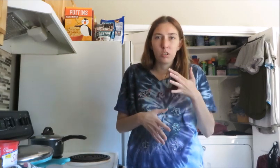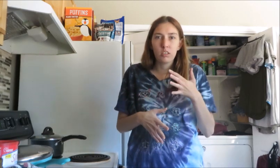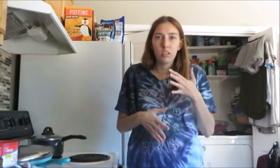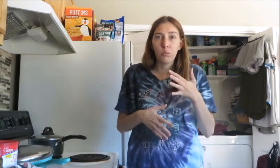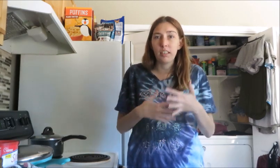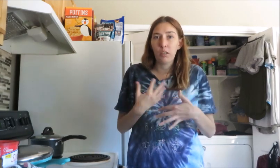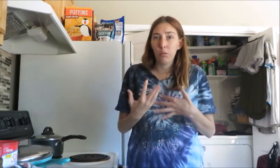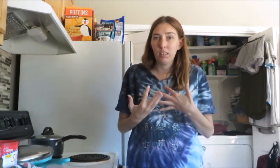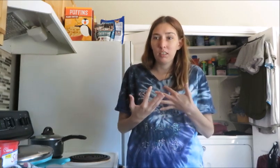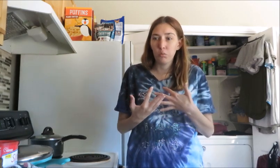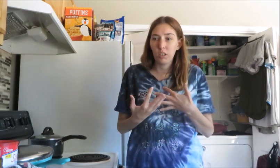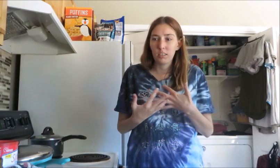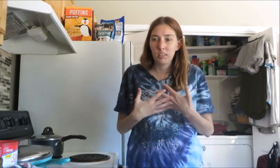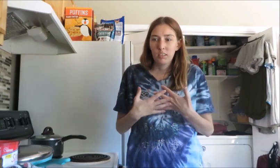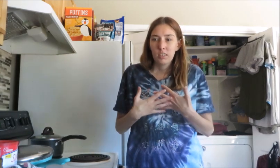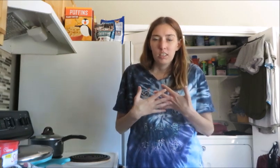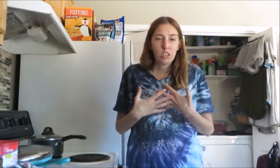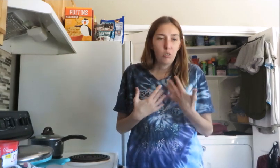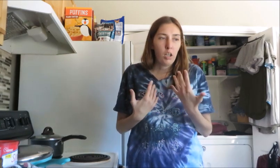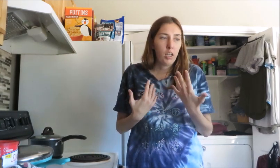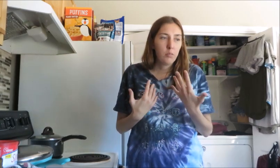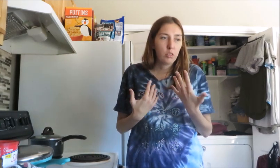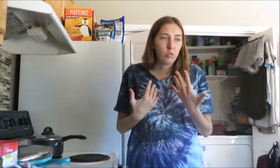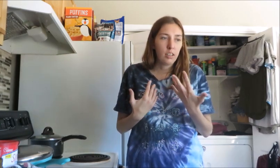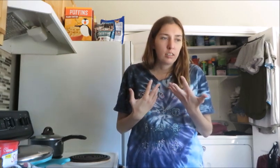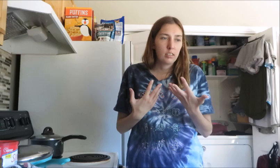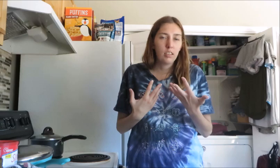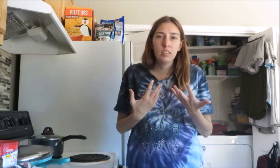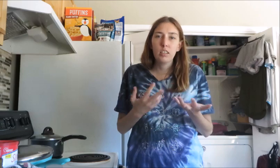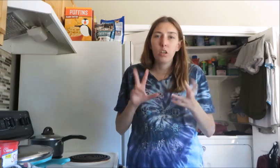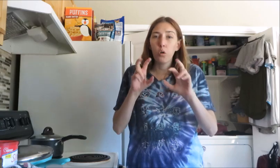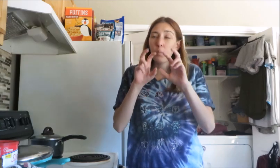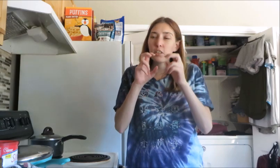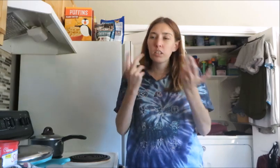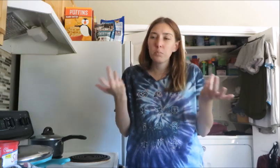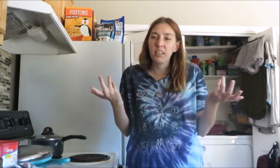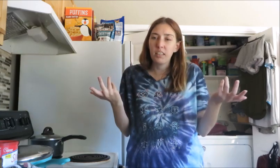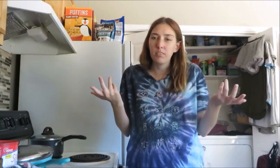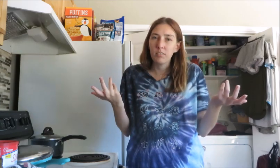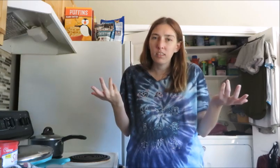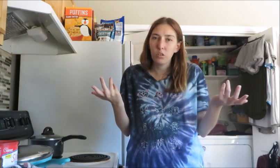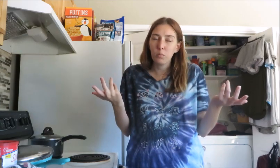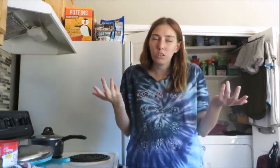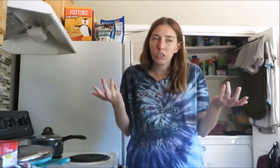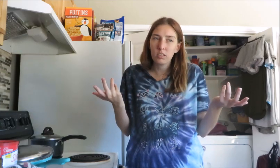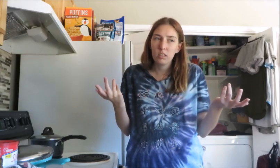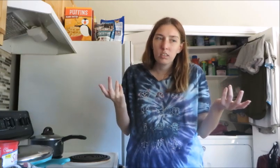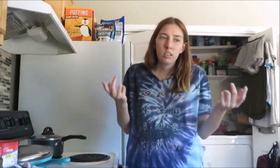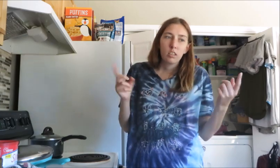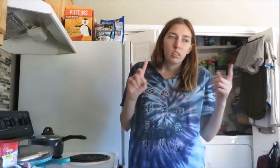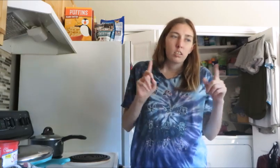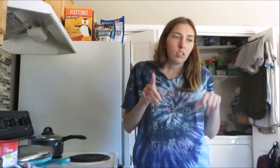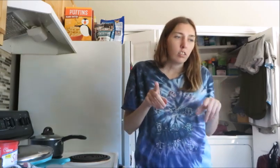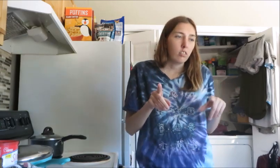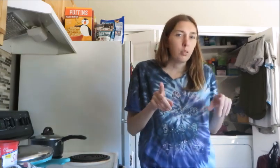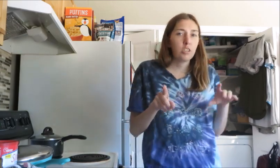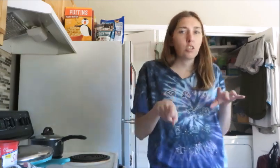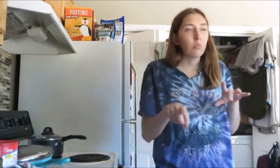worked the way that I wanted it to work. So I'm doing not necessarily homemade drinks, but kind of like homemade drinks. So let me show you what I'm gonna